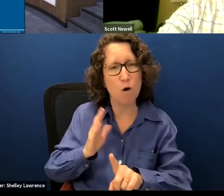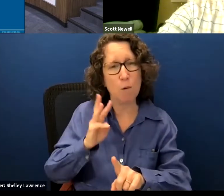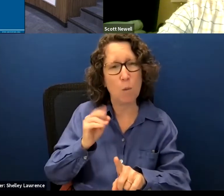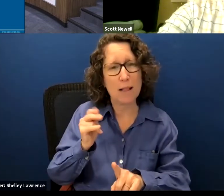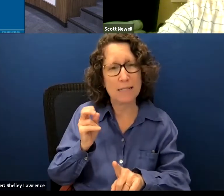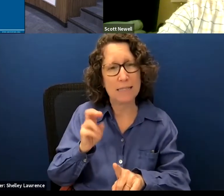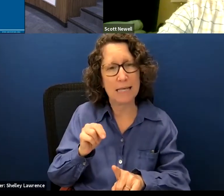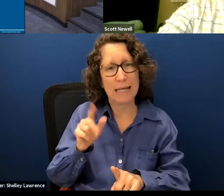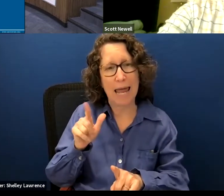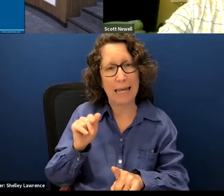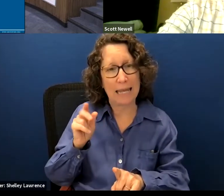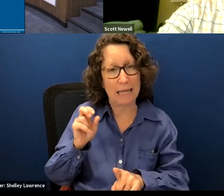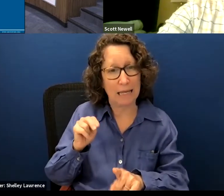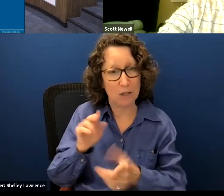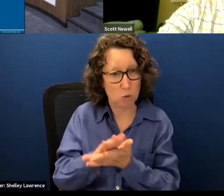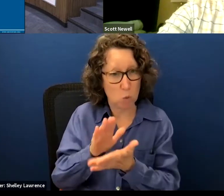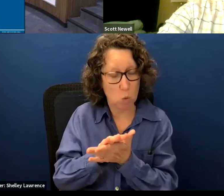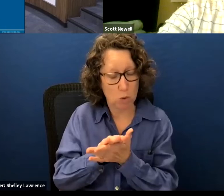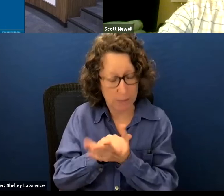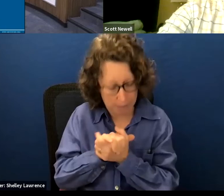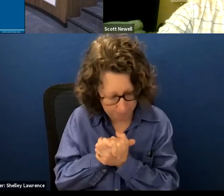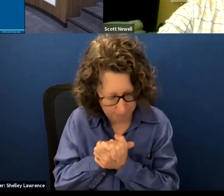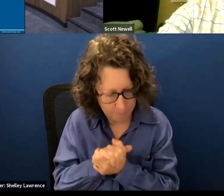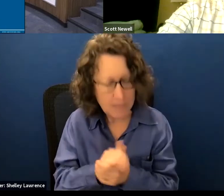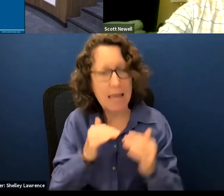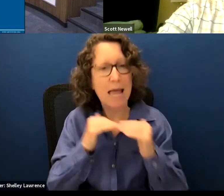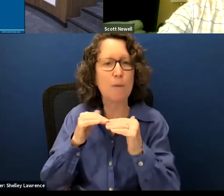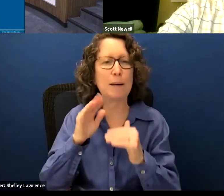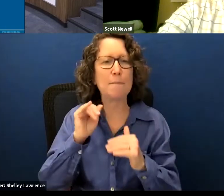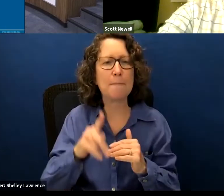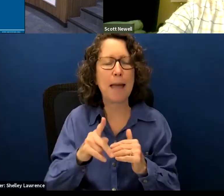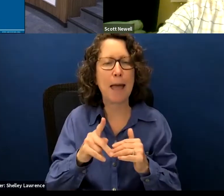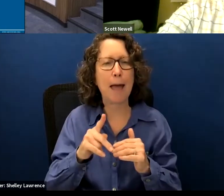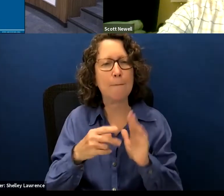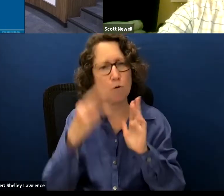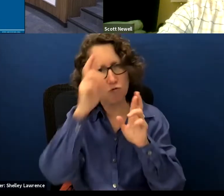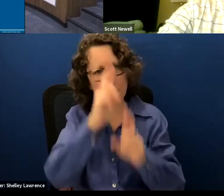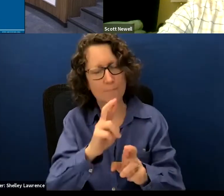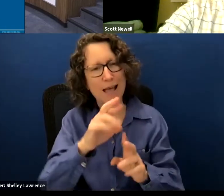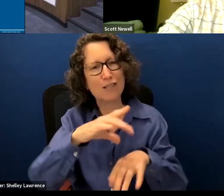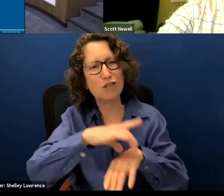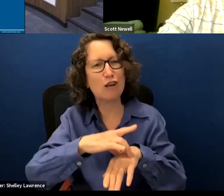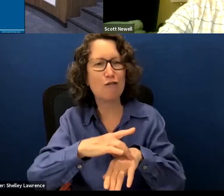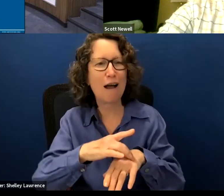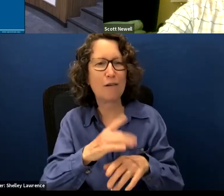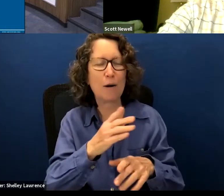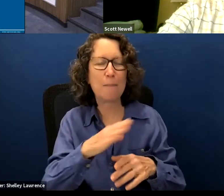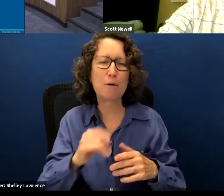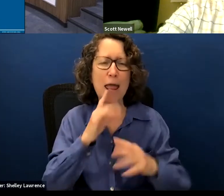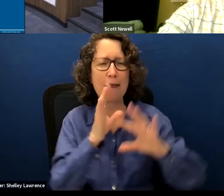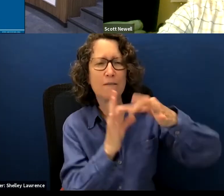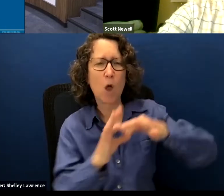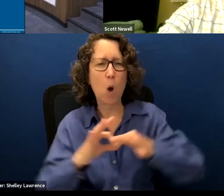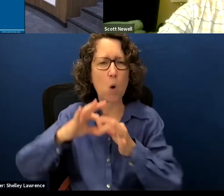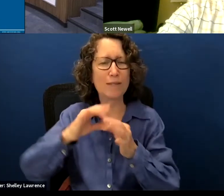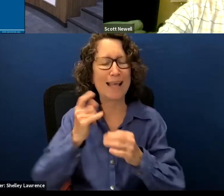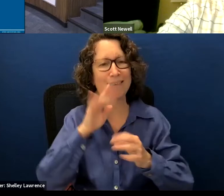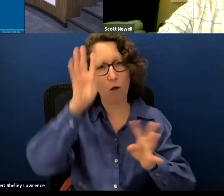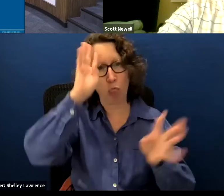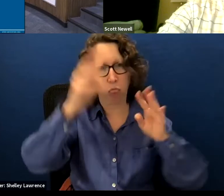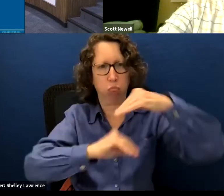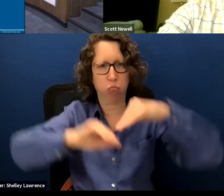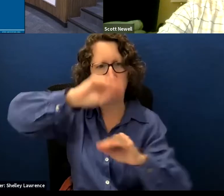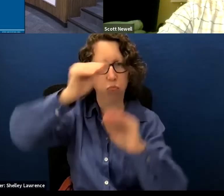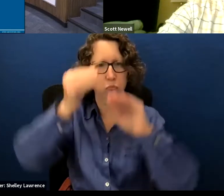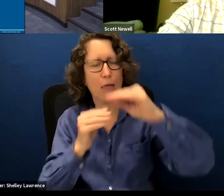and Lincoln schools. The equity map respects geographical boundaries. It has a kind of flow to it. It's not gerrymandered. It's